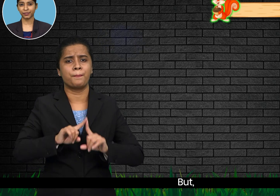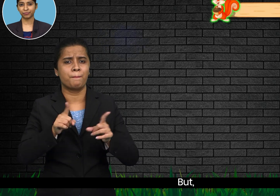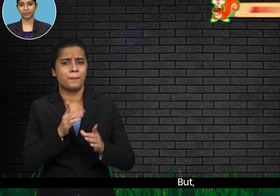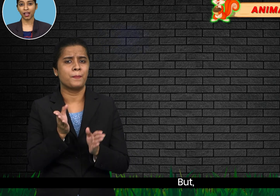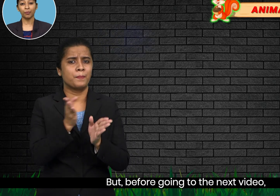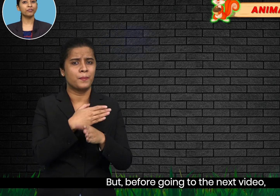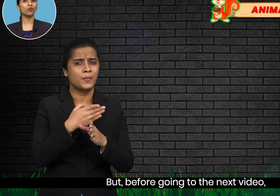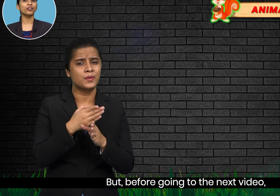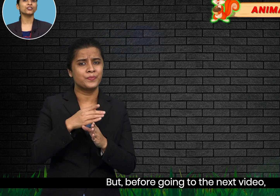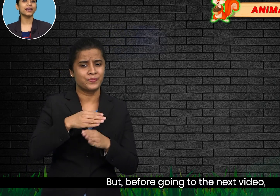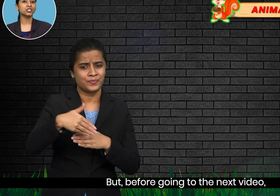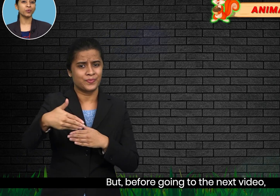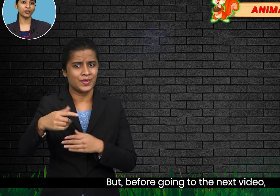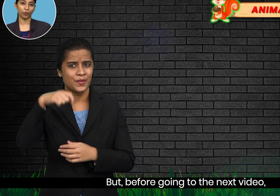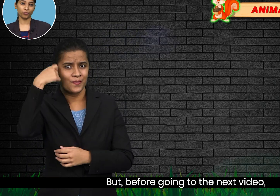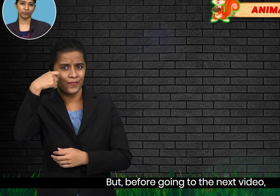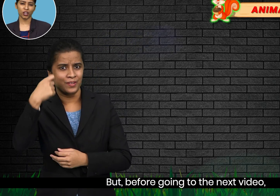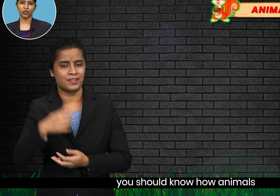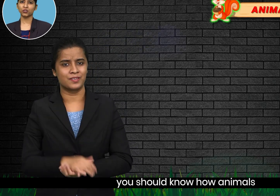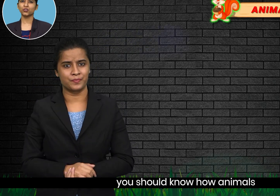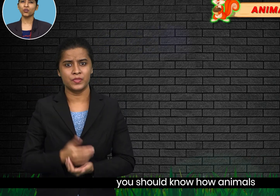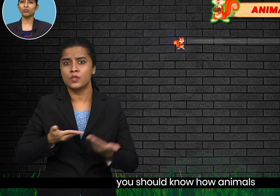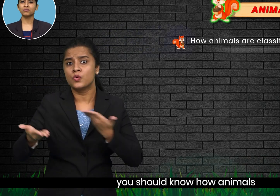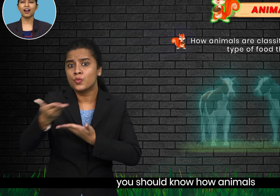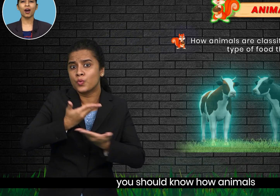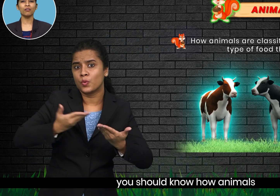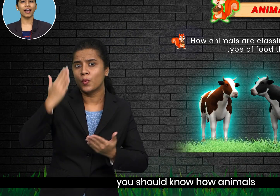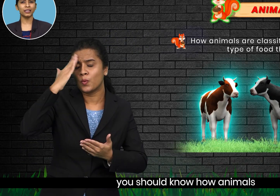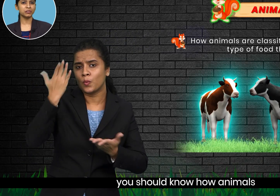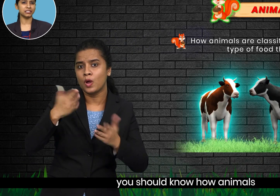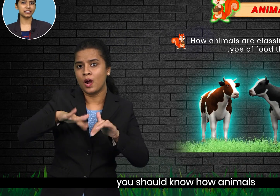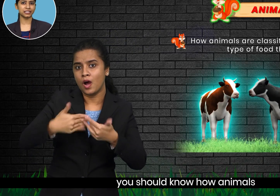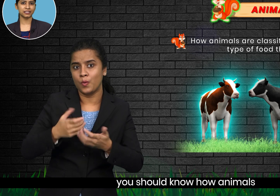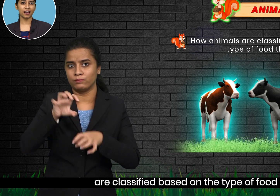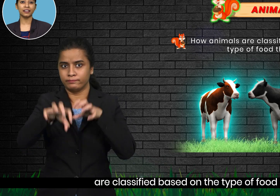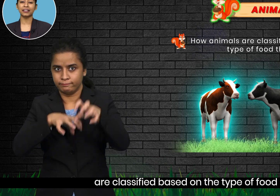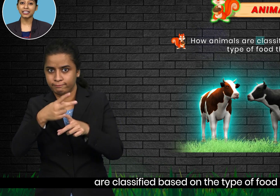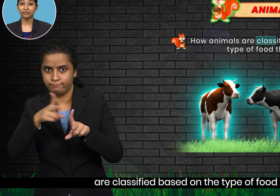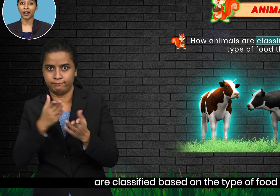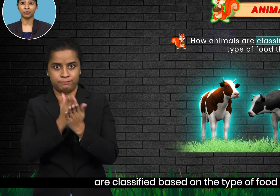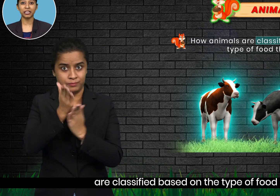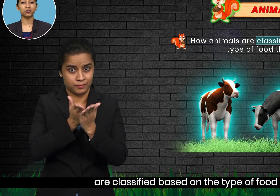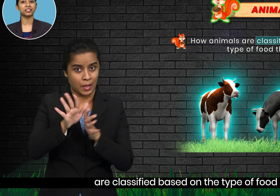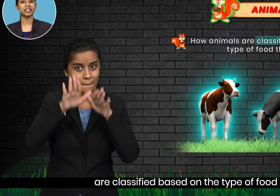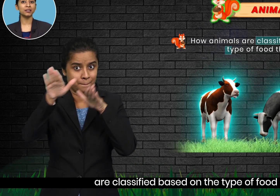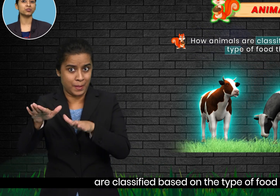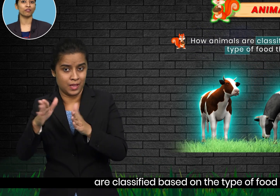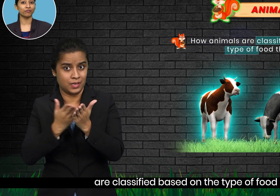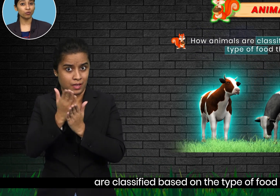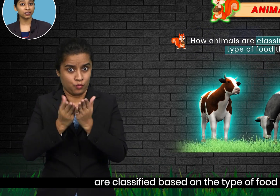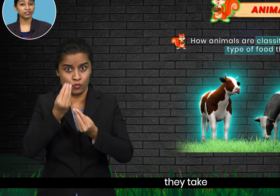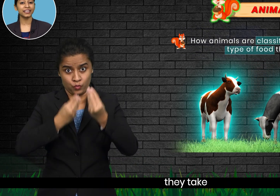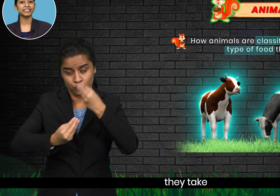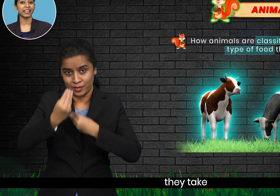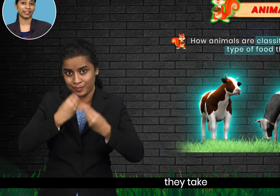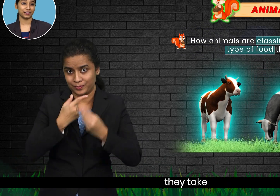But before going to the next video, you should know how animals are classified based on the types of